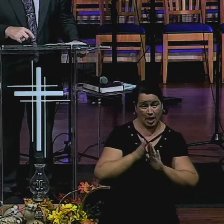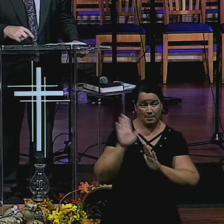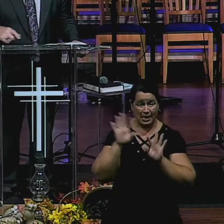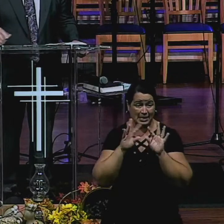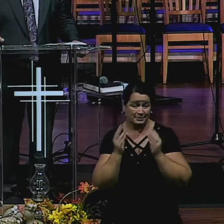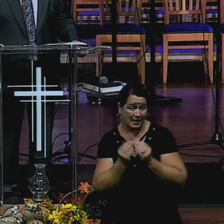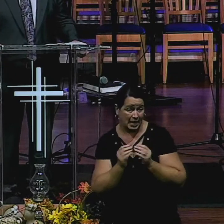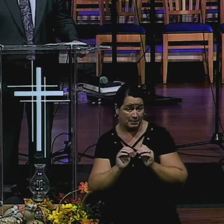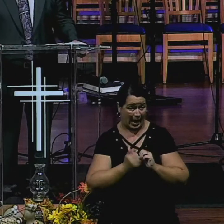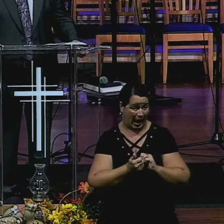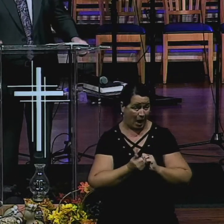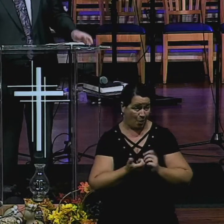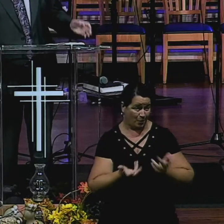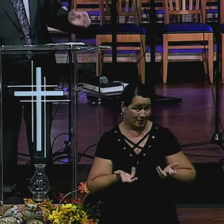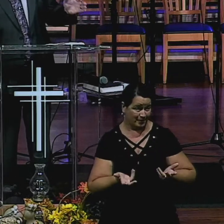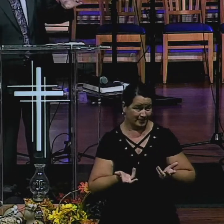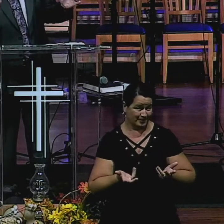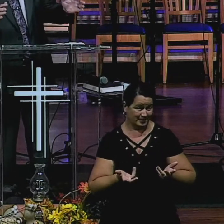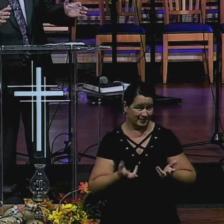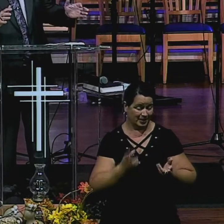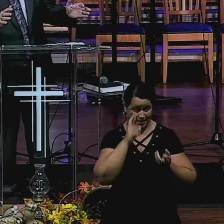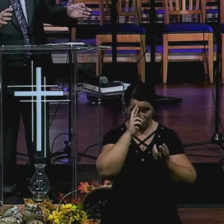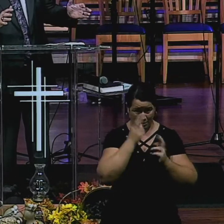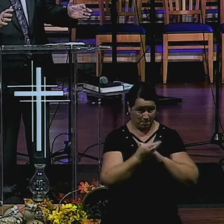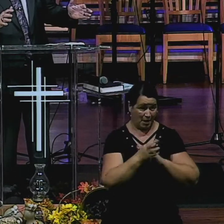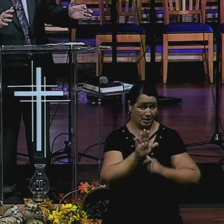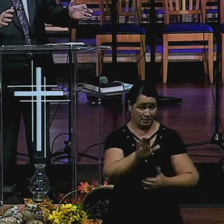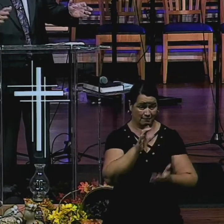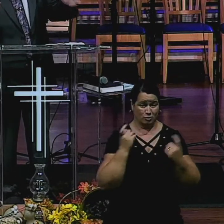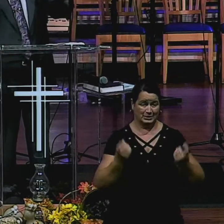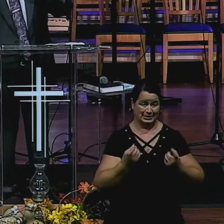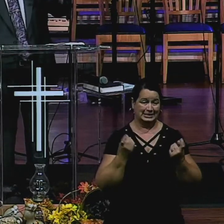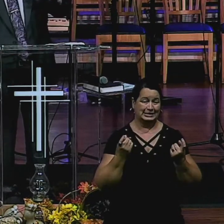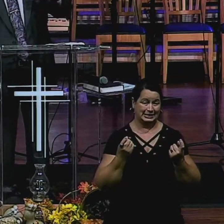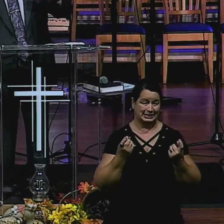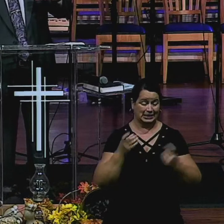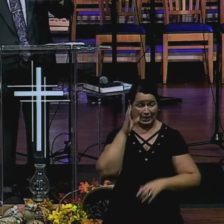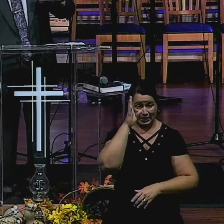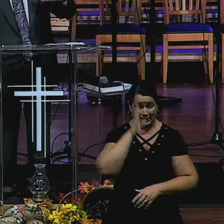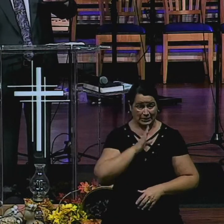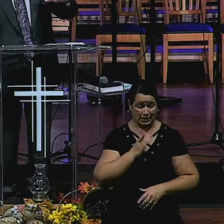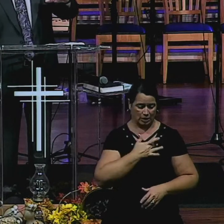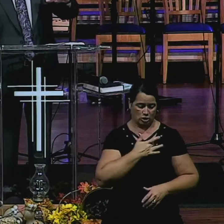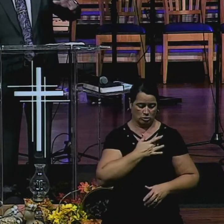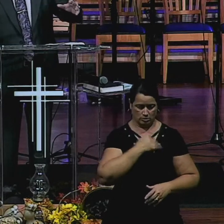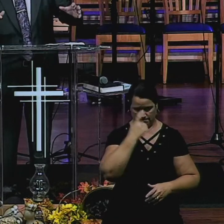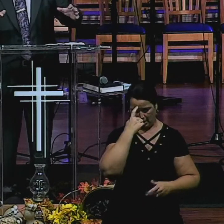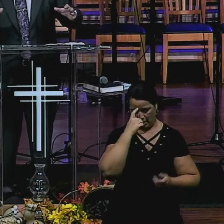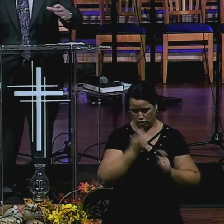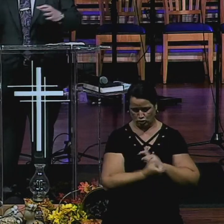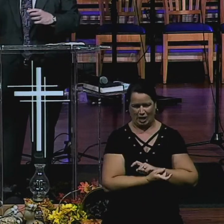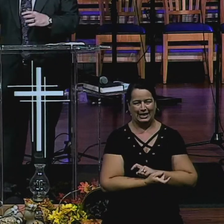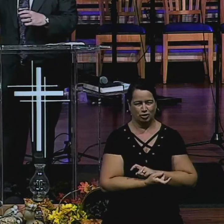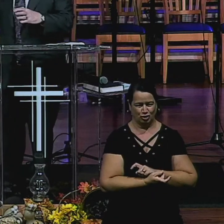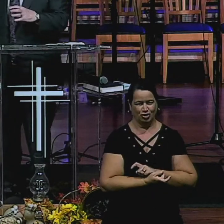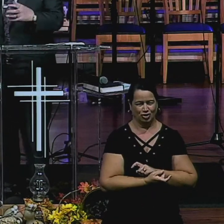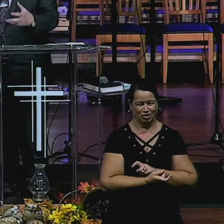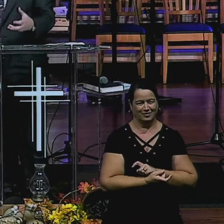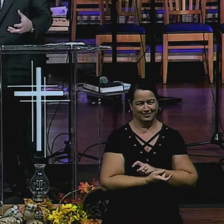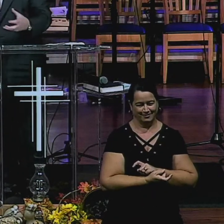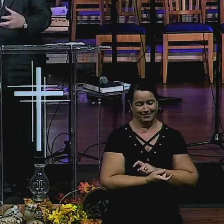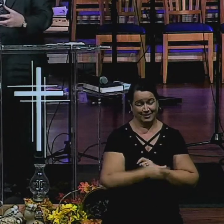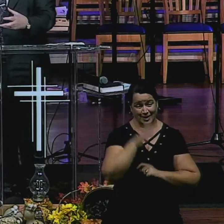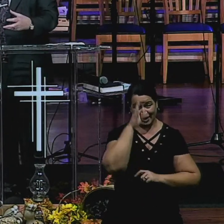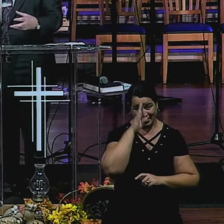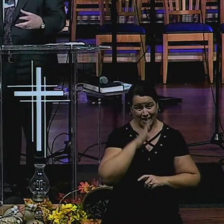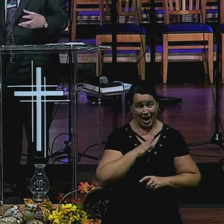ones, my little children, is to repent of your sin. That is a God-wrought change of heart and mind that leads to a change of direction in life. It's